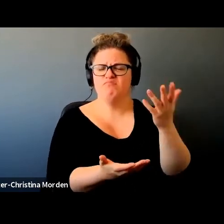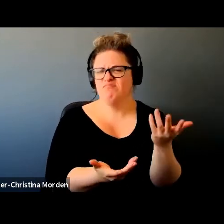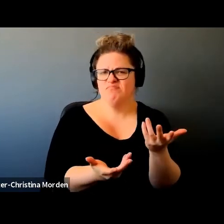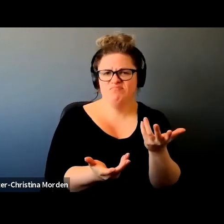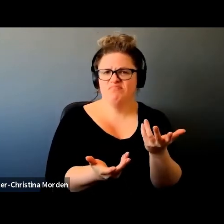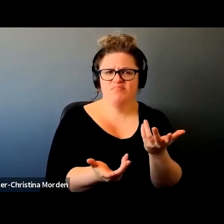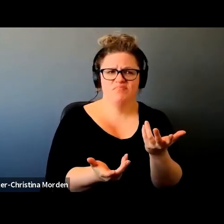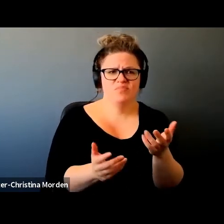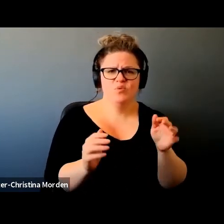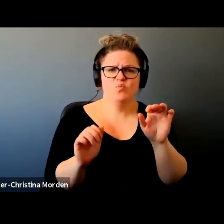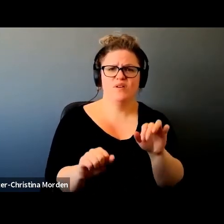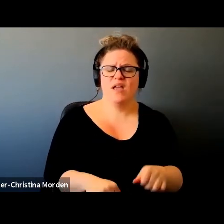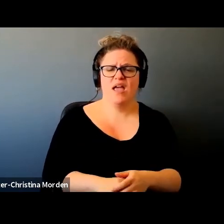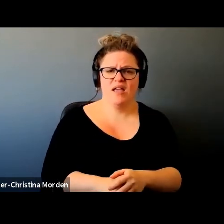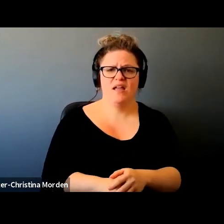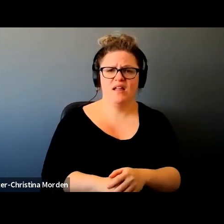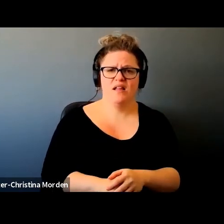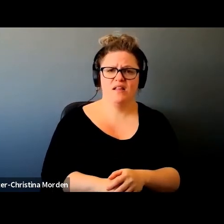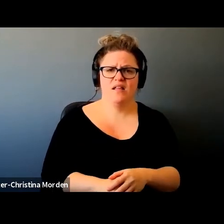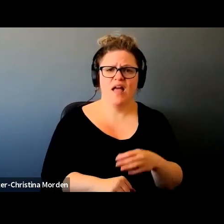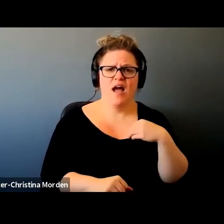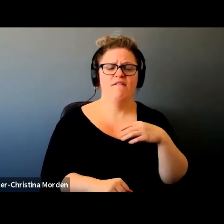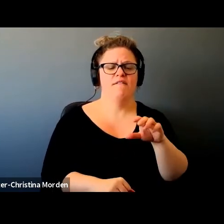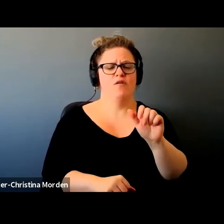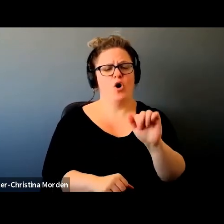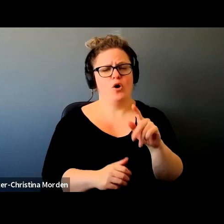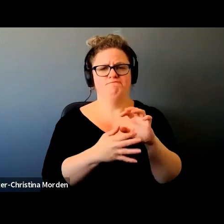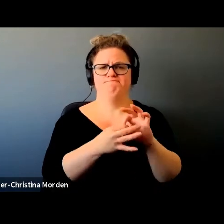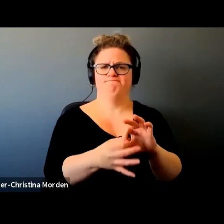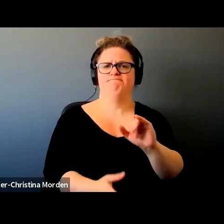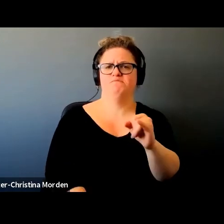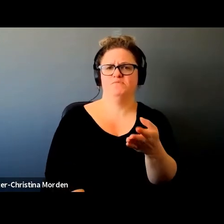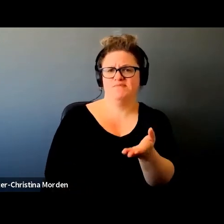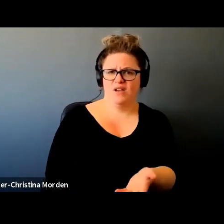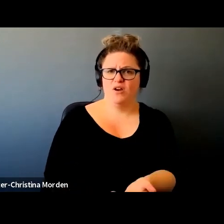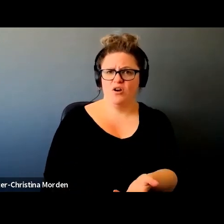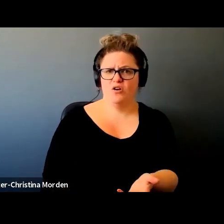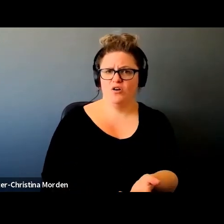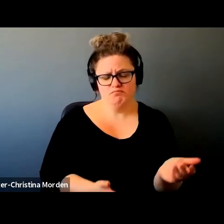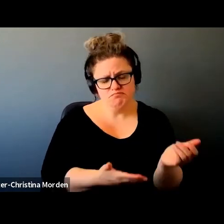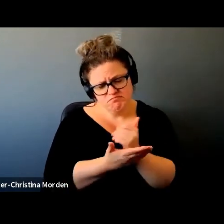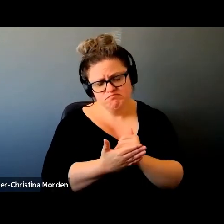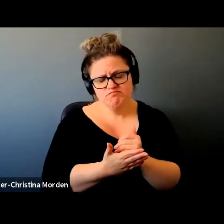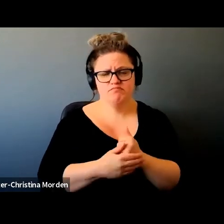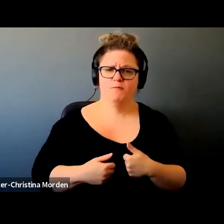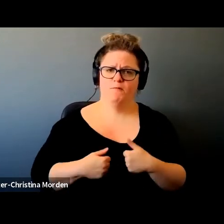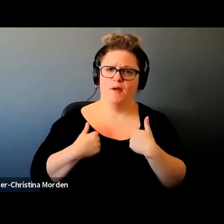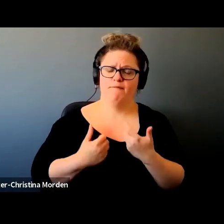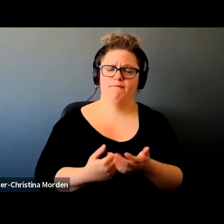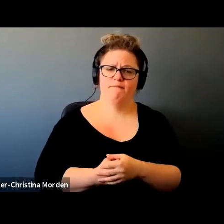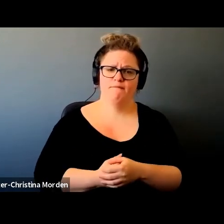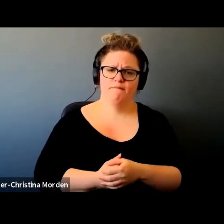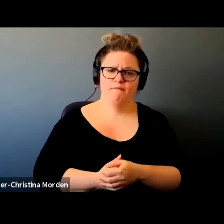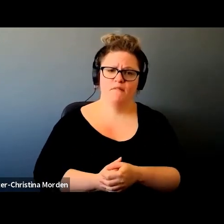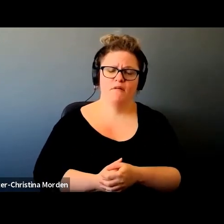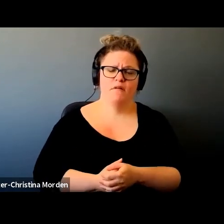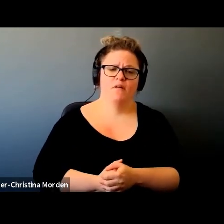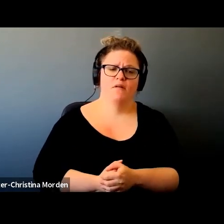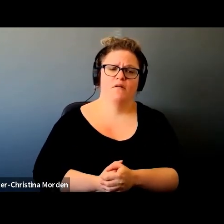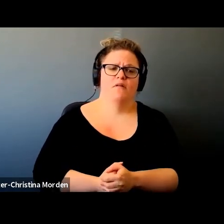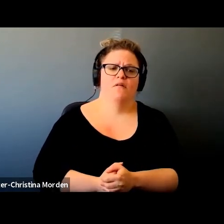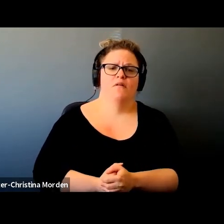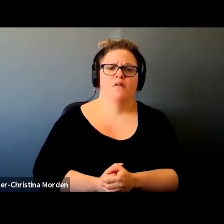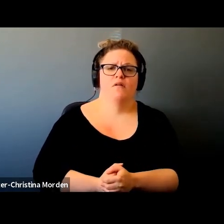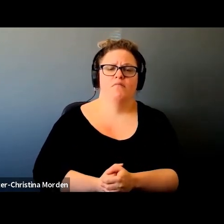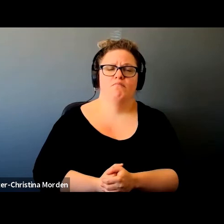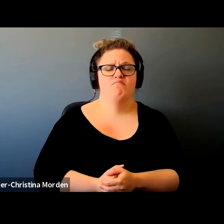where I know artists have found ways to work to keep themselves alive. And I think that we should never, academics is